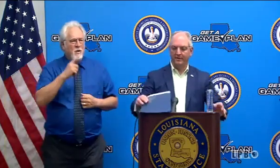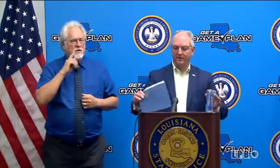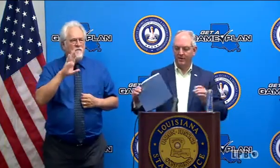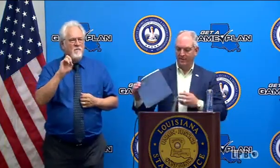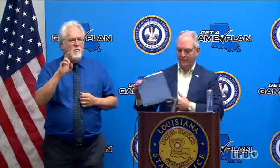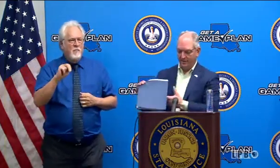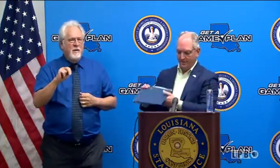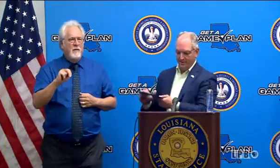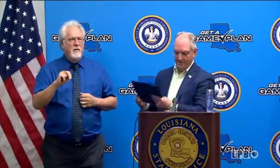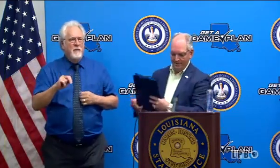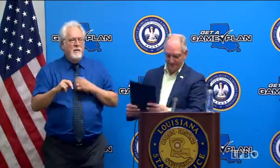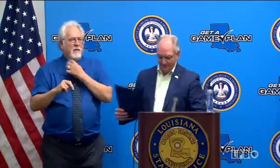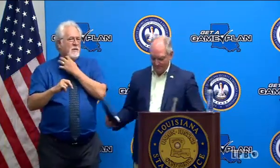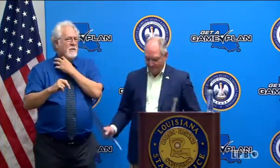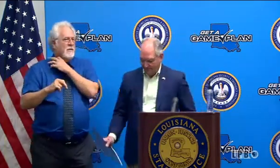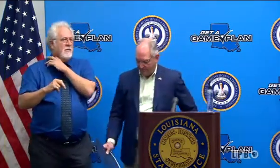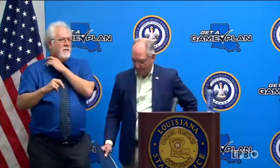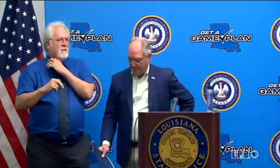Well, good.